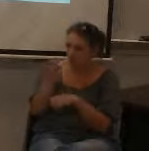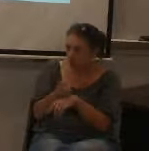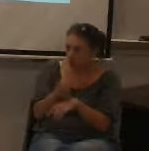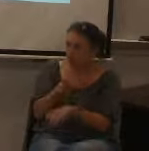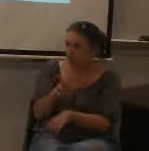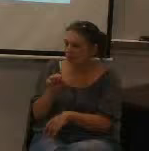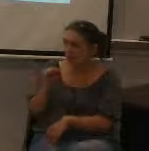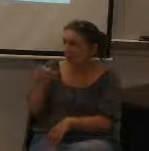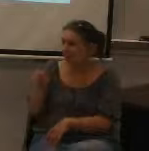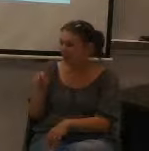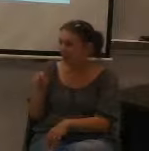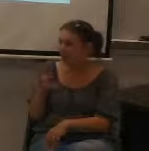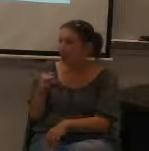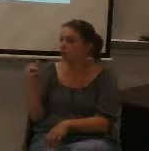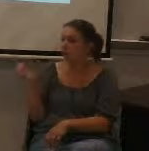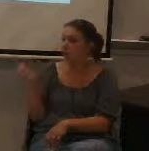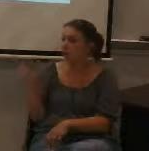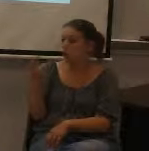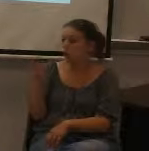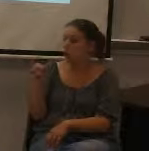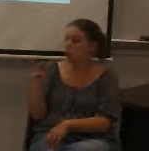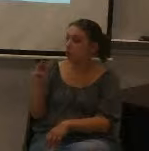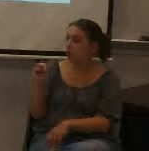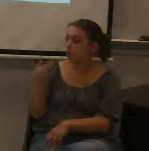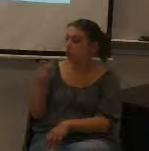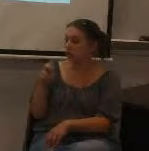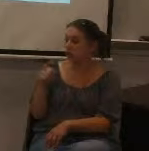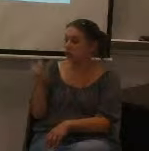the same. Or it can be